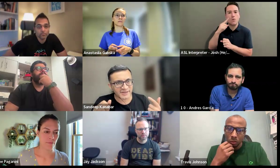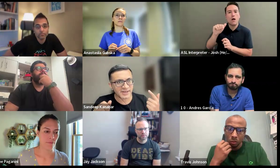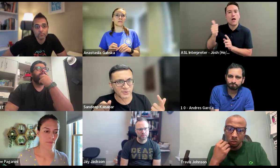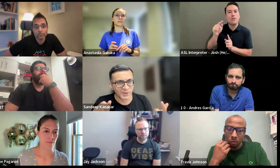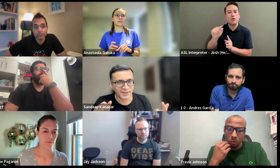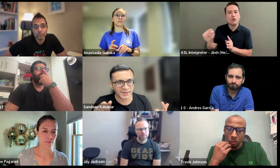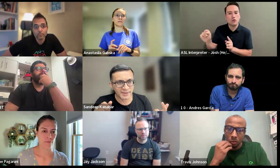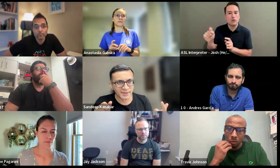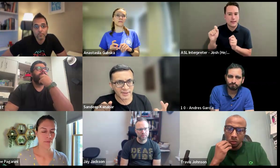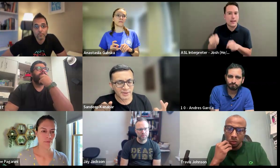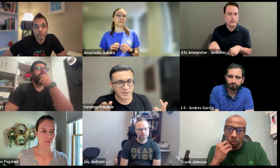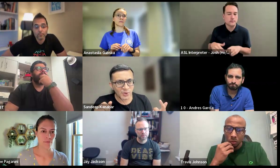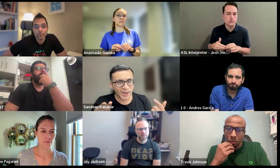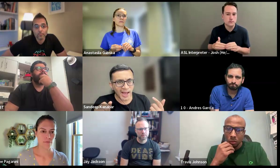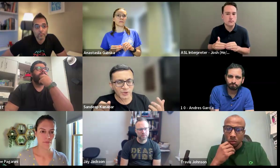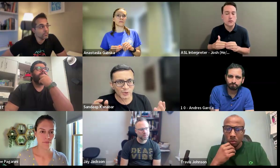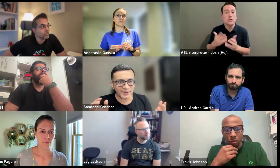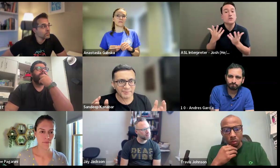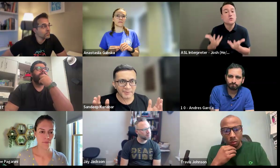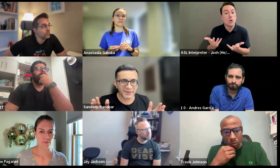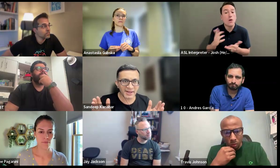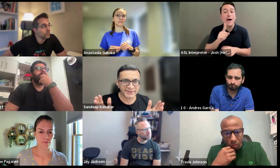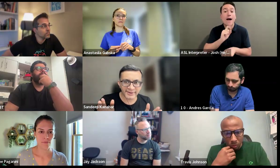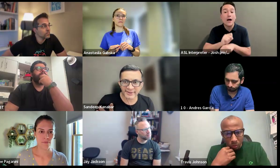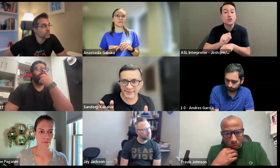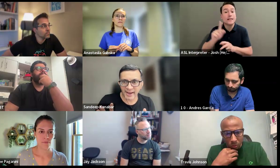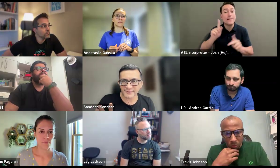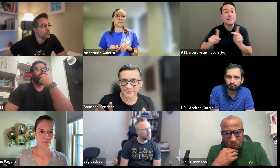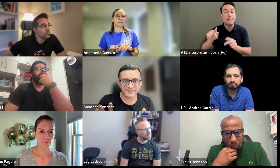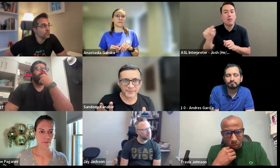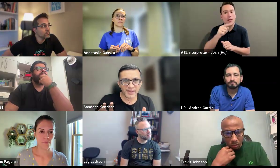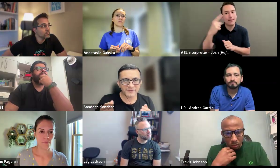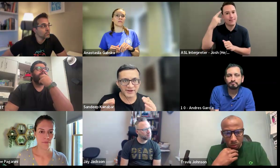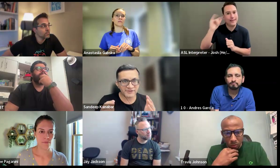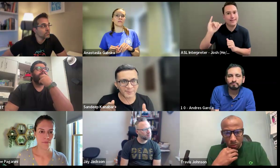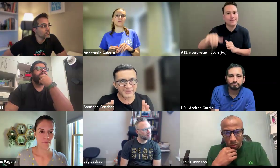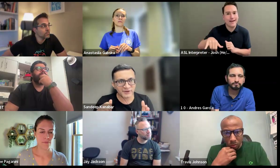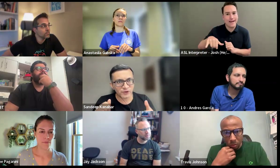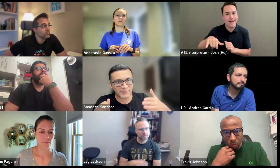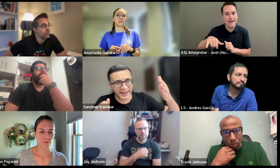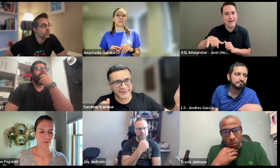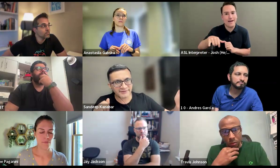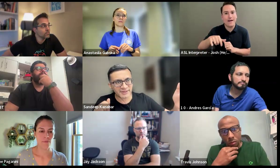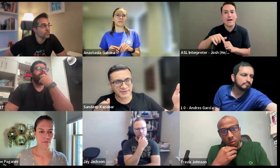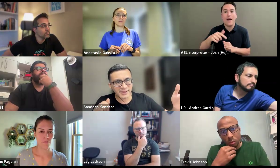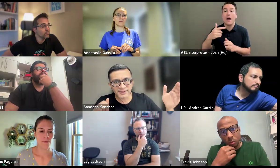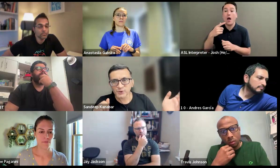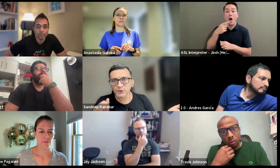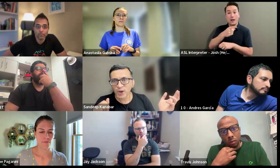events as well. So actually, people are thinking that if they're submitted for the main event, they should not